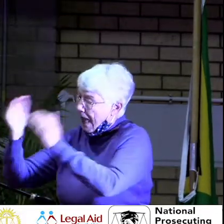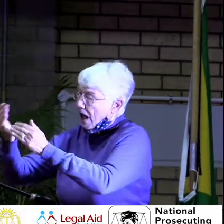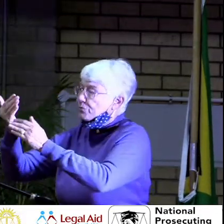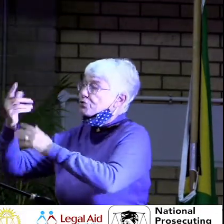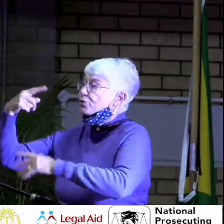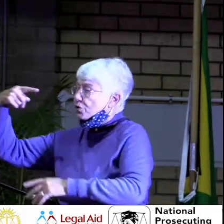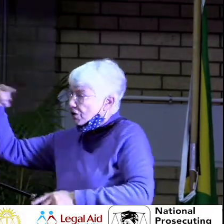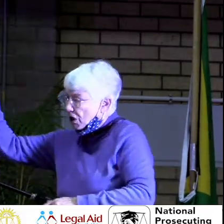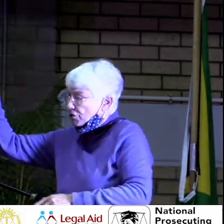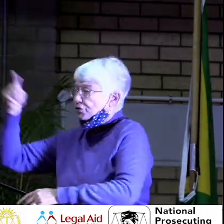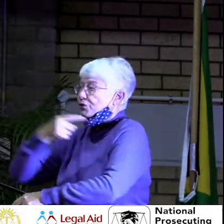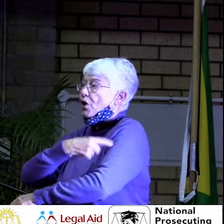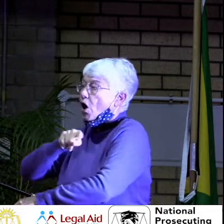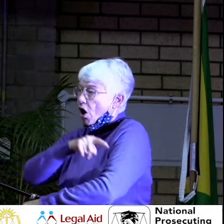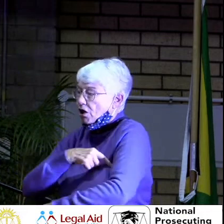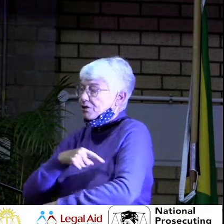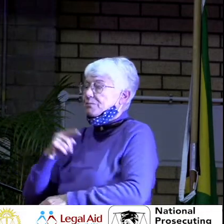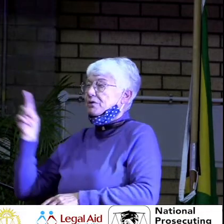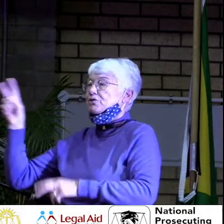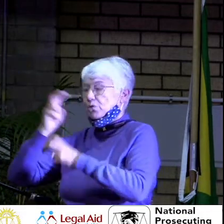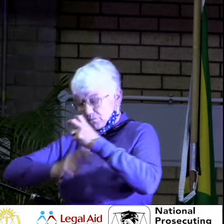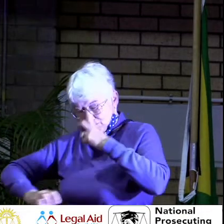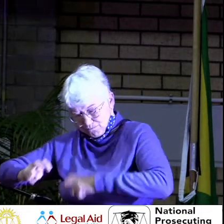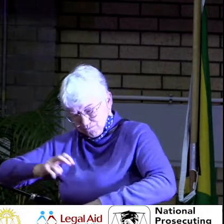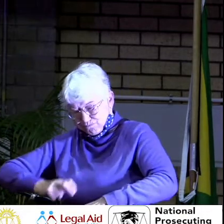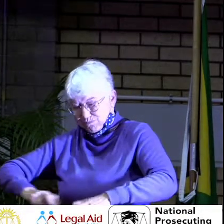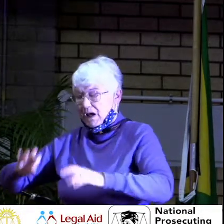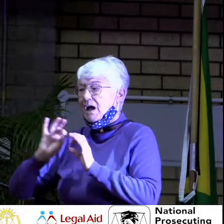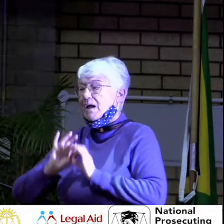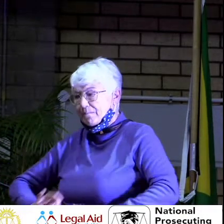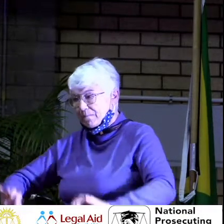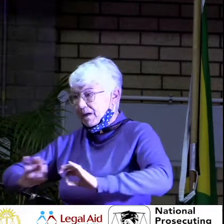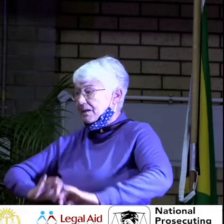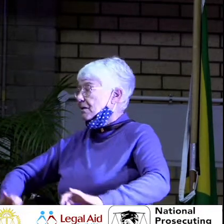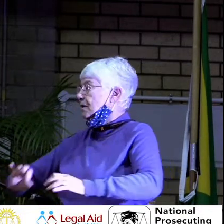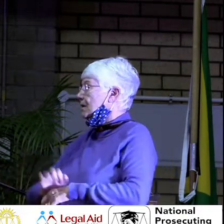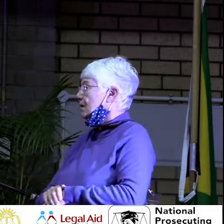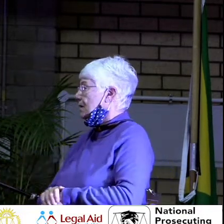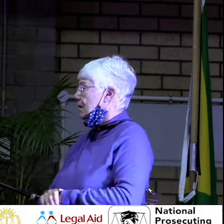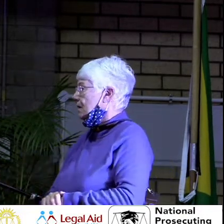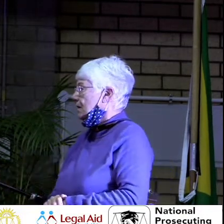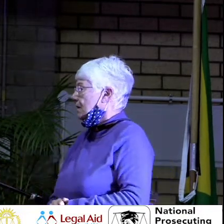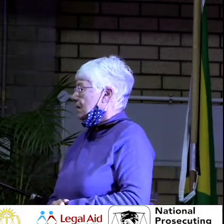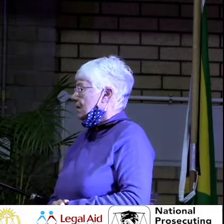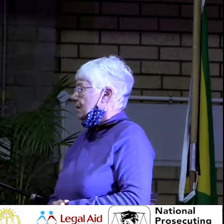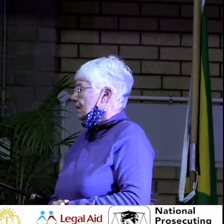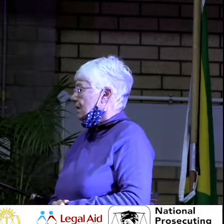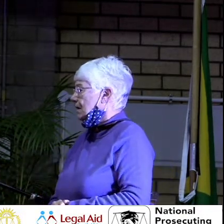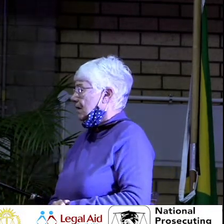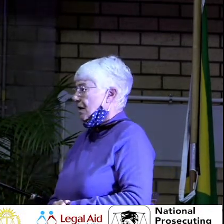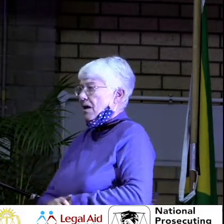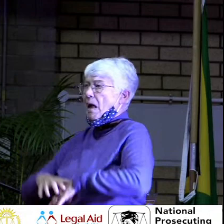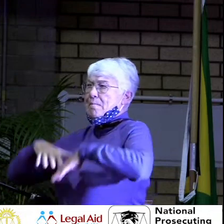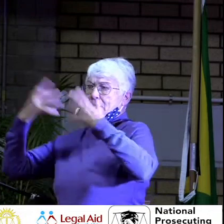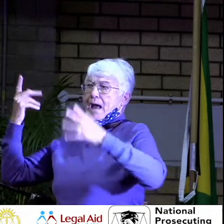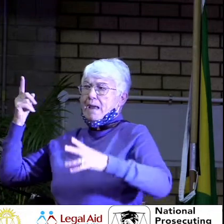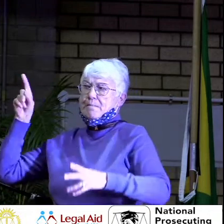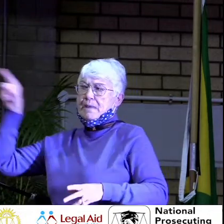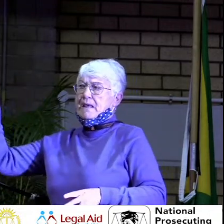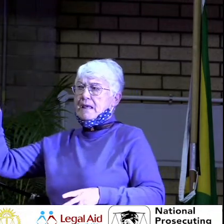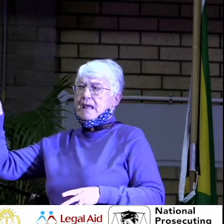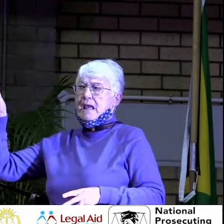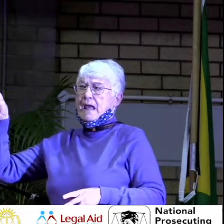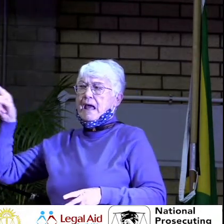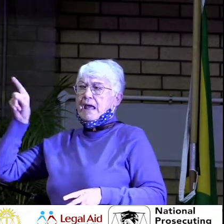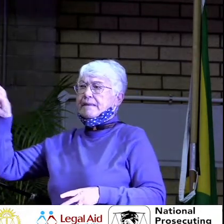been raped, because we don't want people to now end up having like an abortion, or